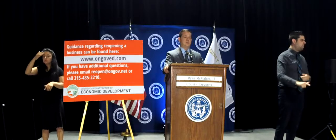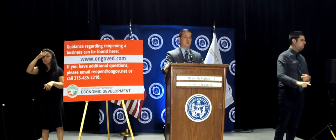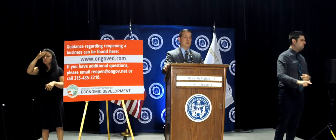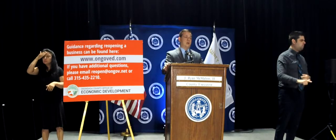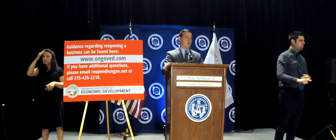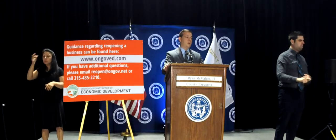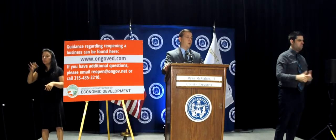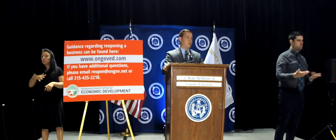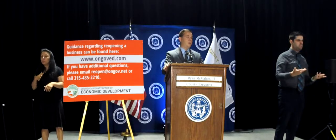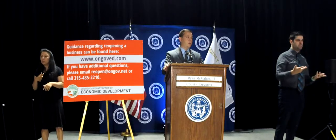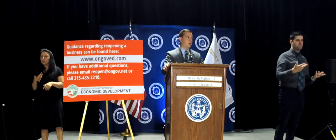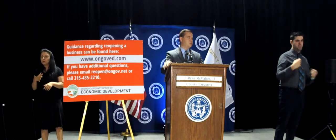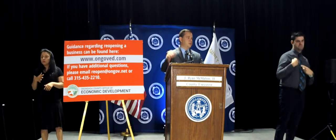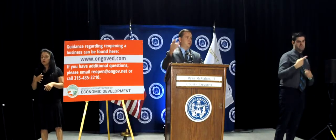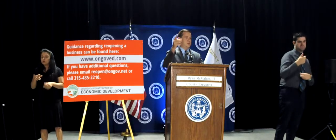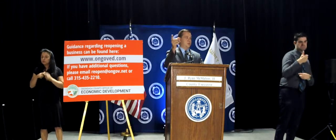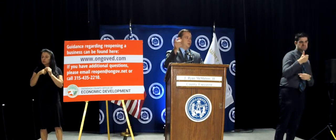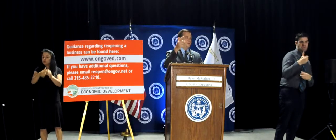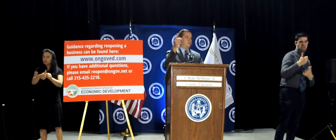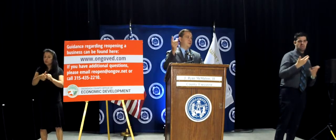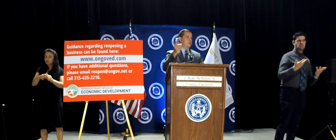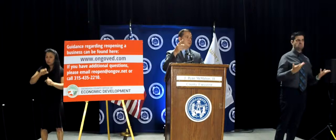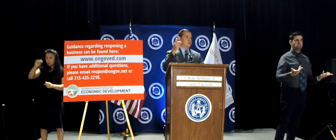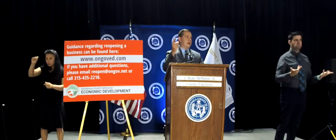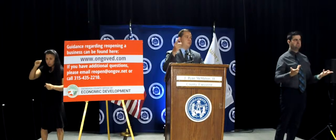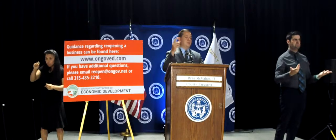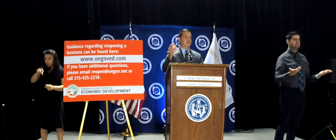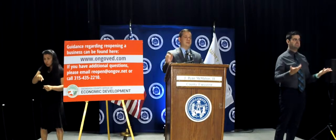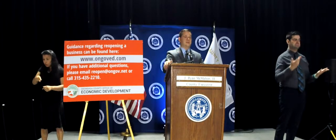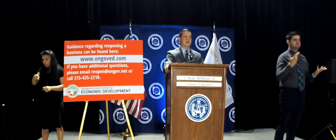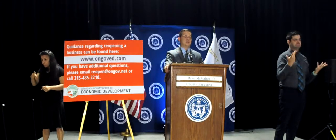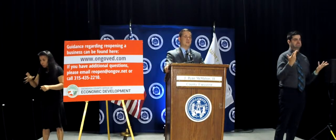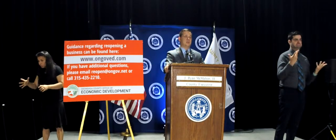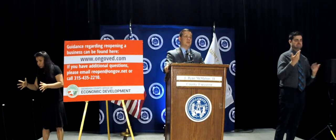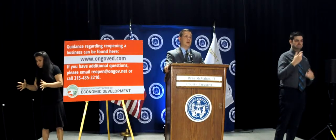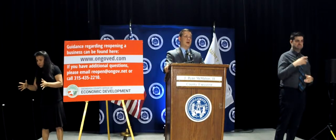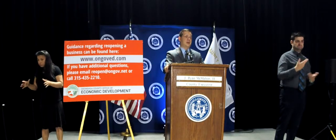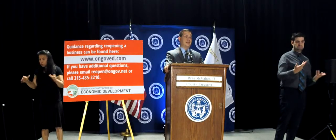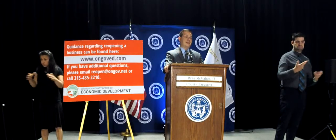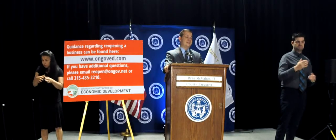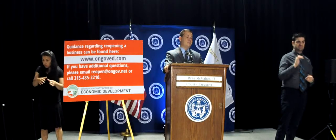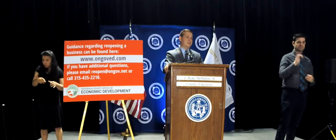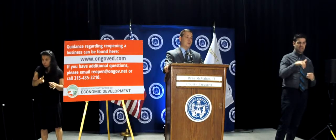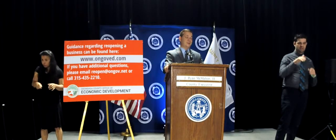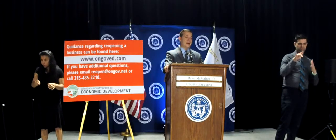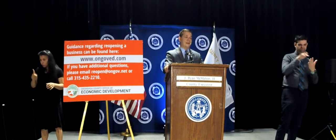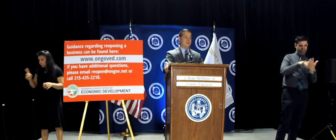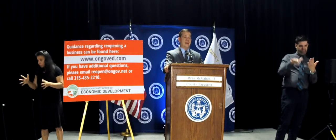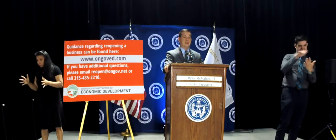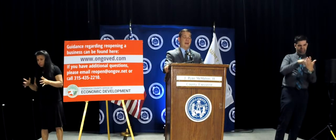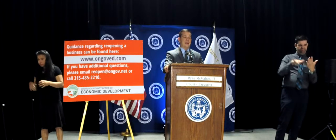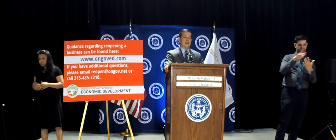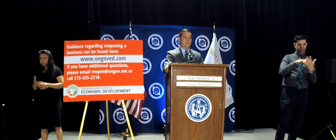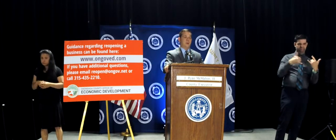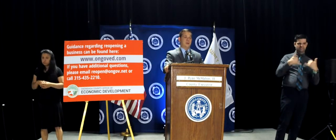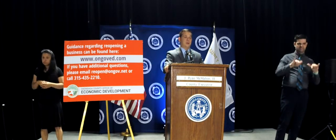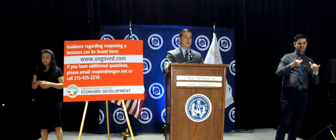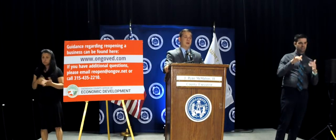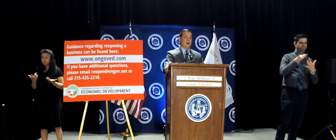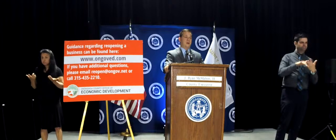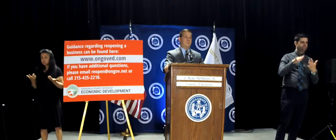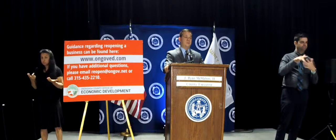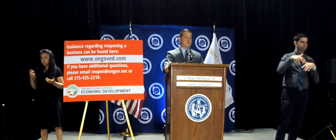then communicate where they were, when they were, just like we do if there's a gap in the investigation. And they've been doing that, and we haven't gotten